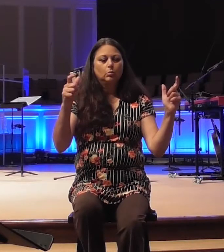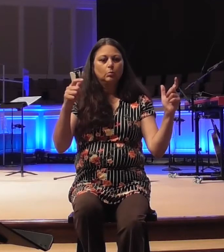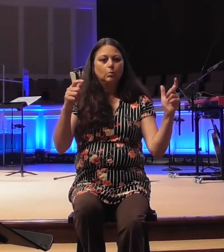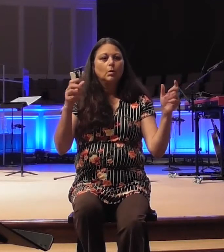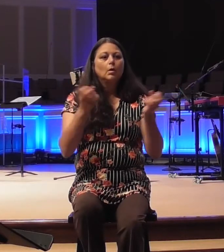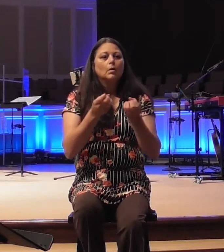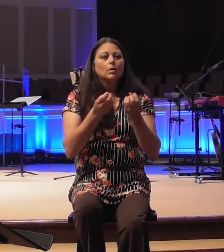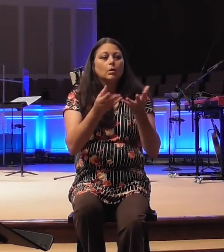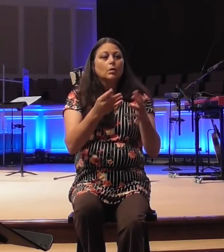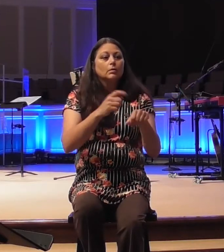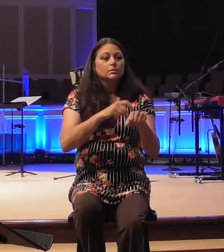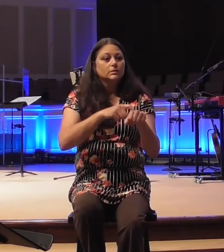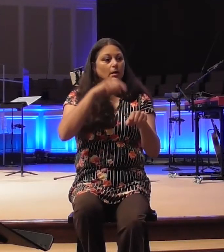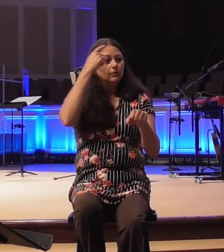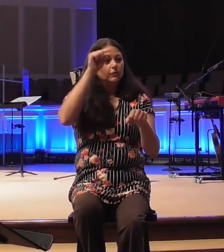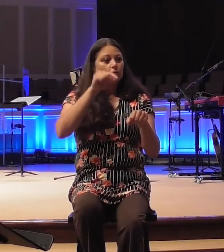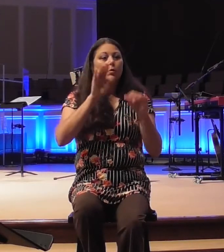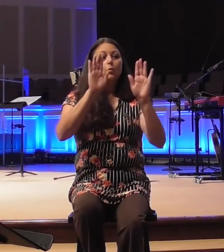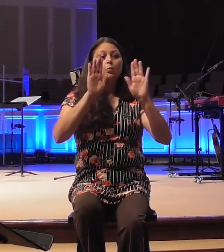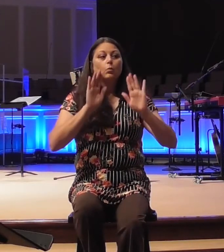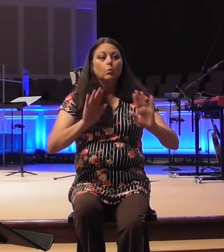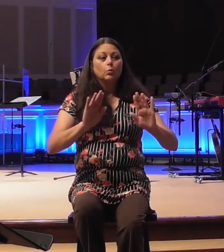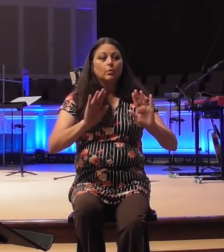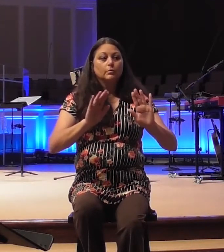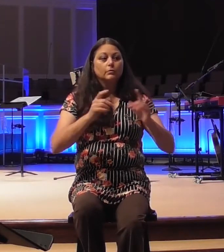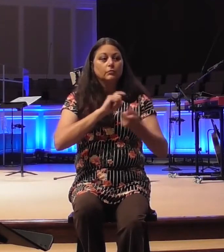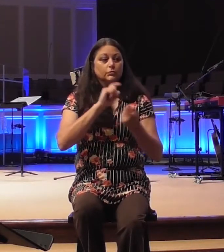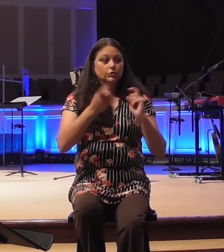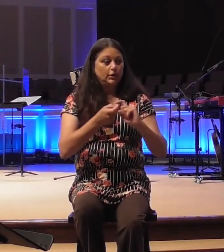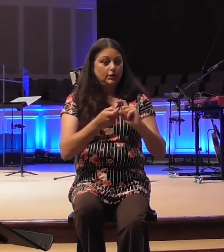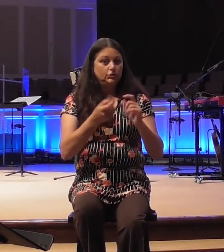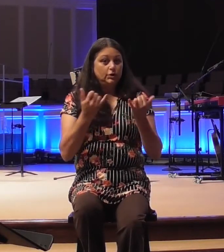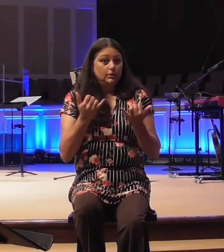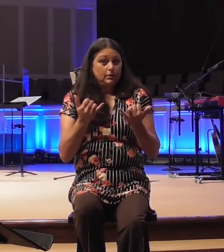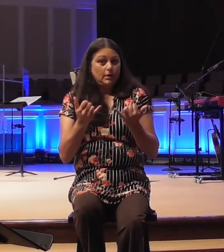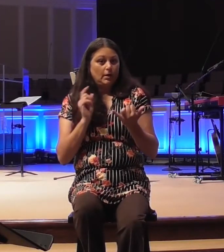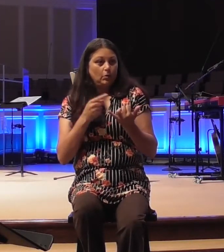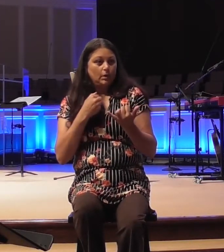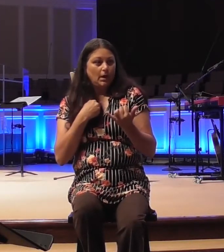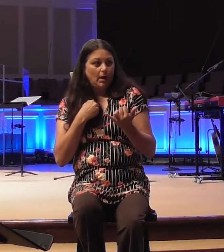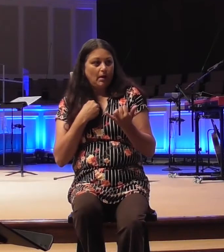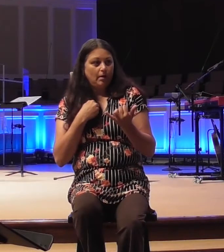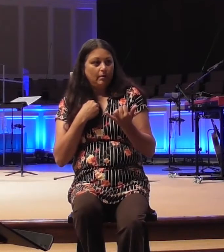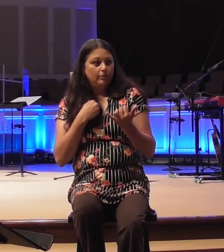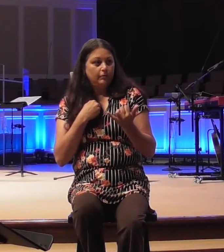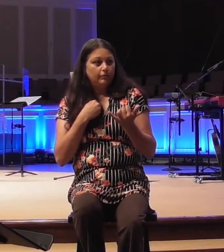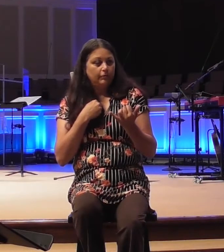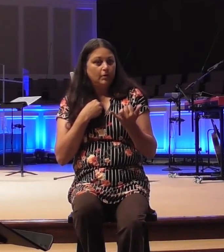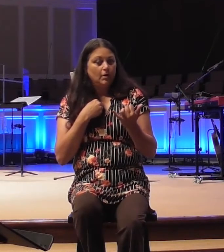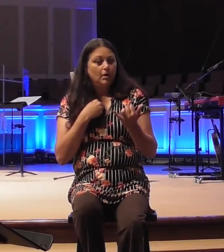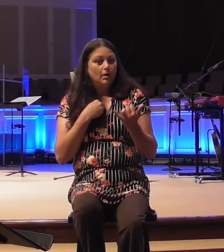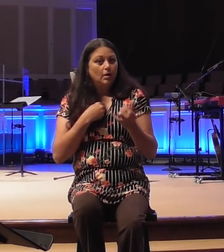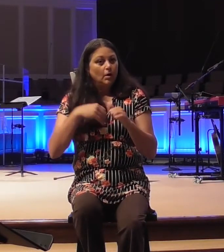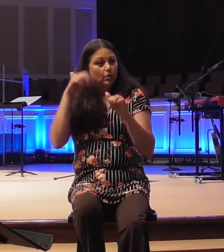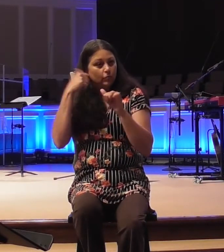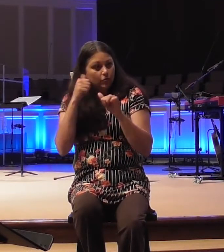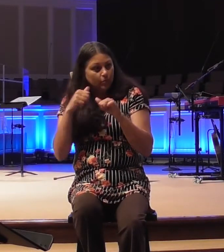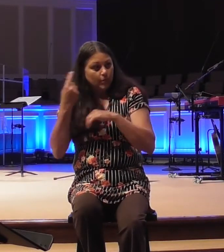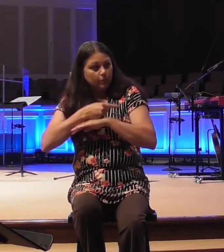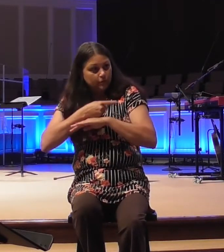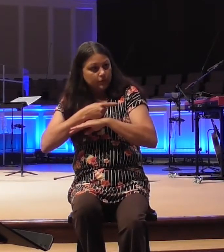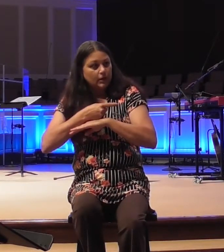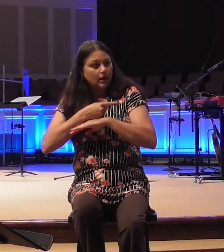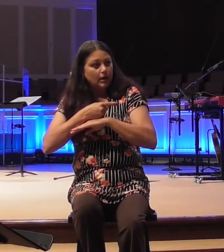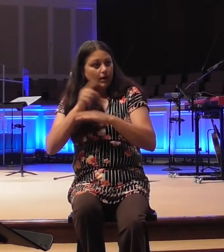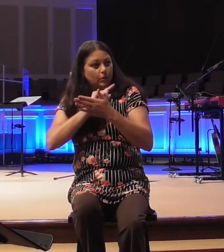we see the power of memory. It's Memorial Day weekend. It's the war memorials that you can see in Washington and other places